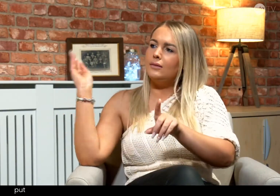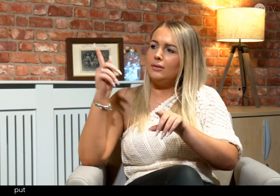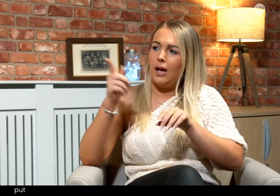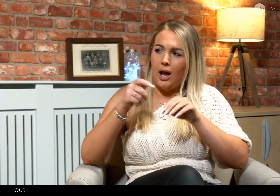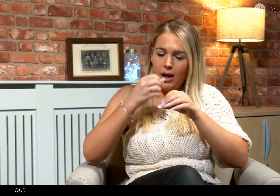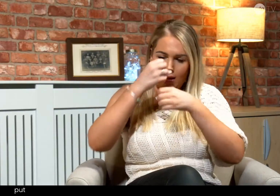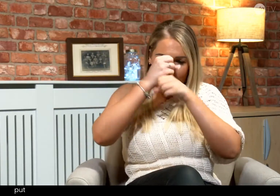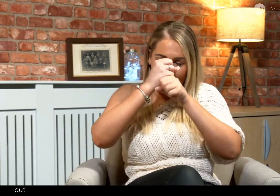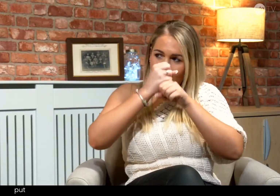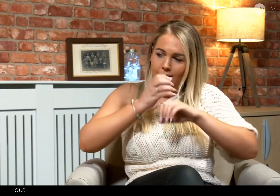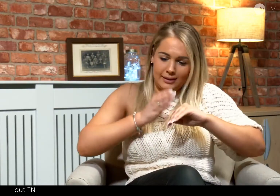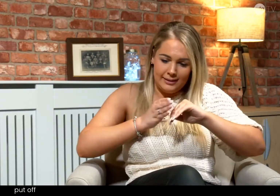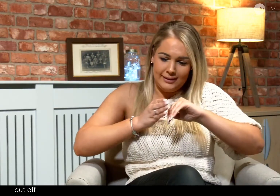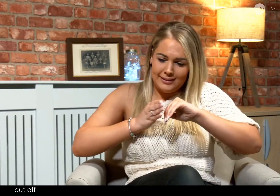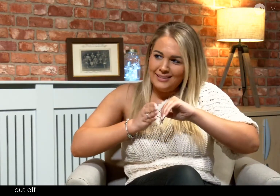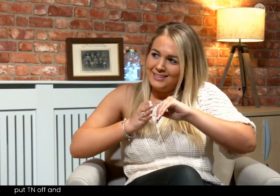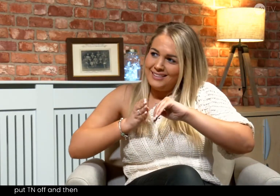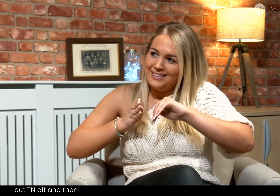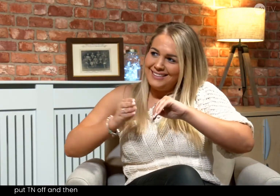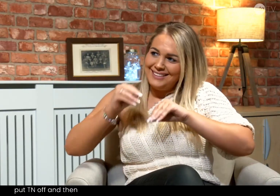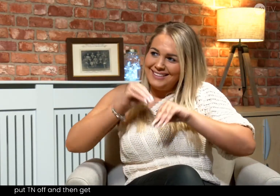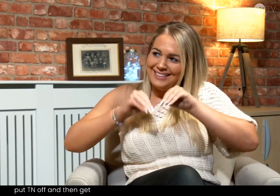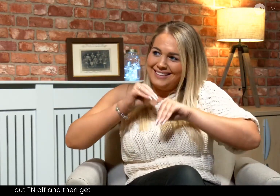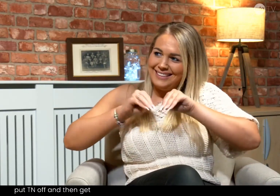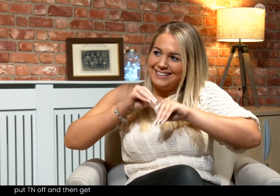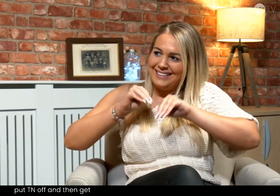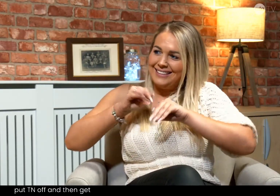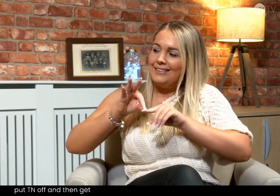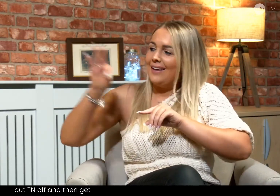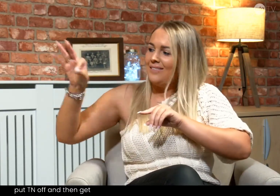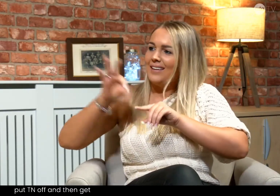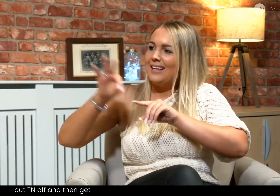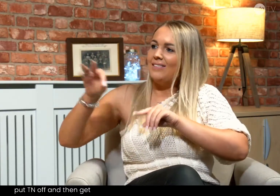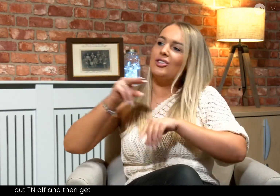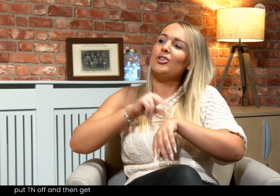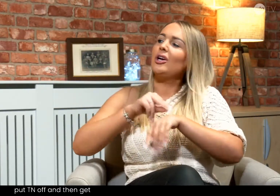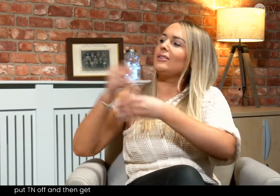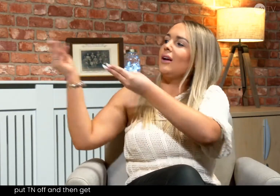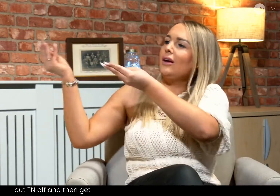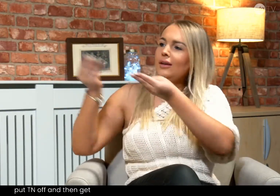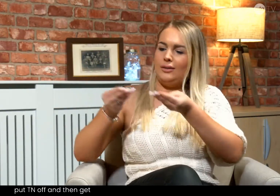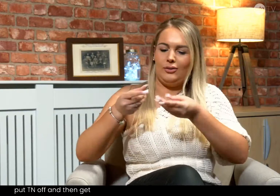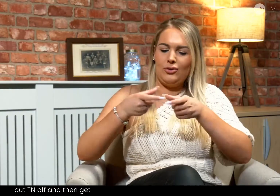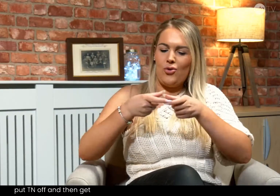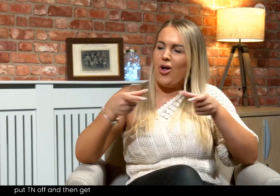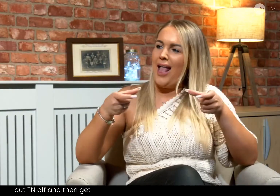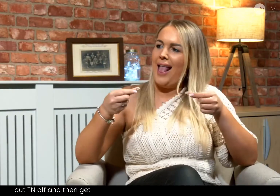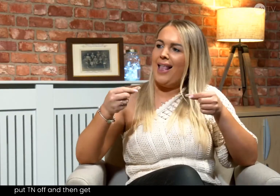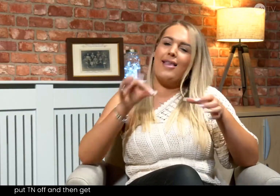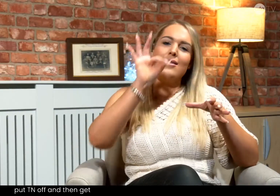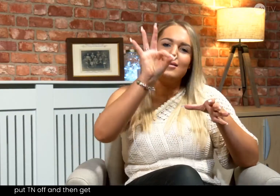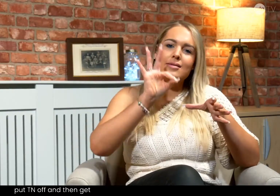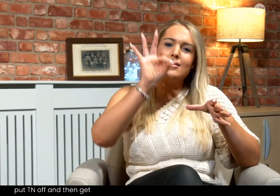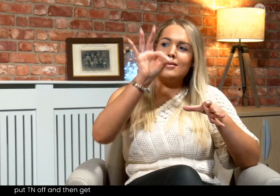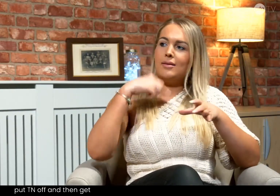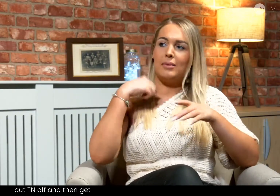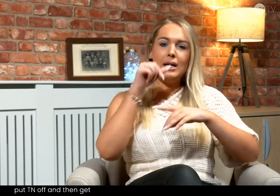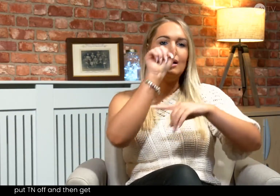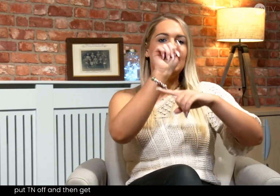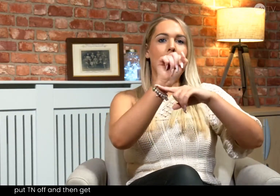off. And then you get a lot of nurses who very, very, very carefully take pieces off and sew the